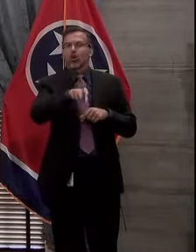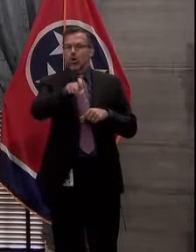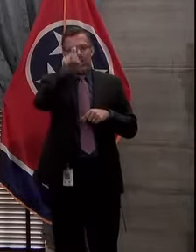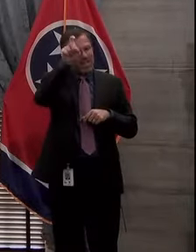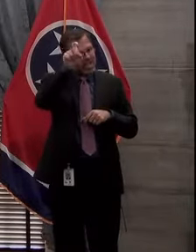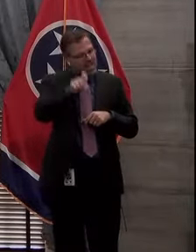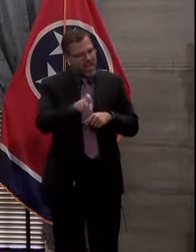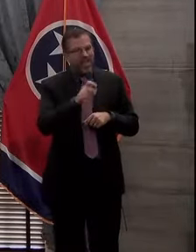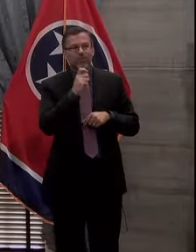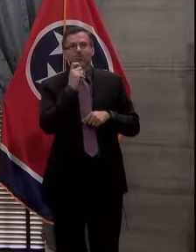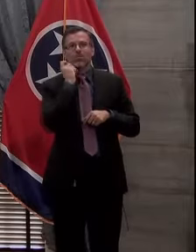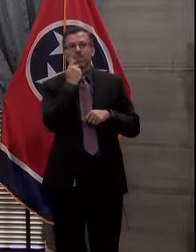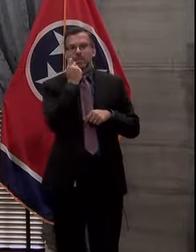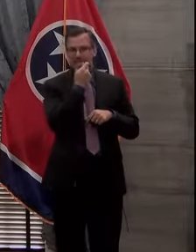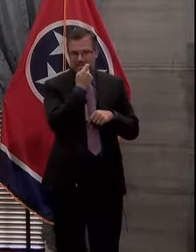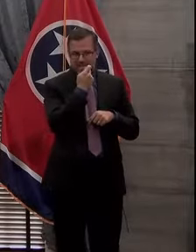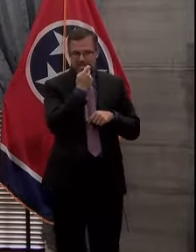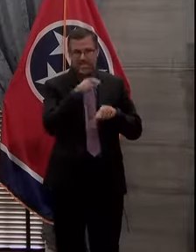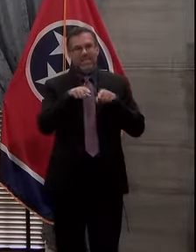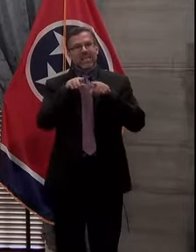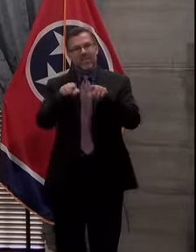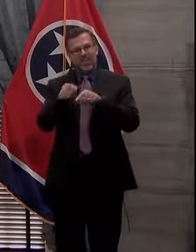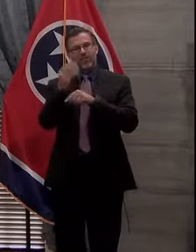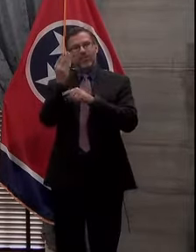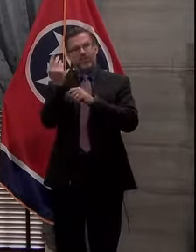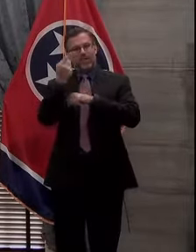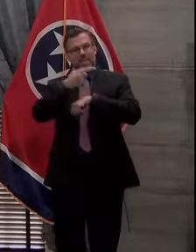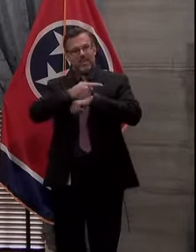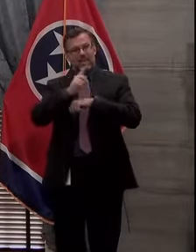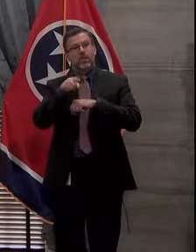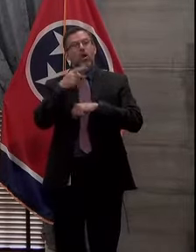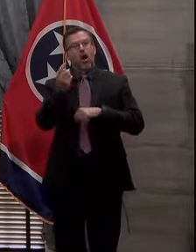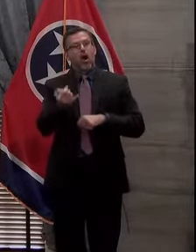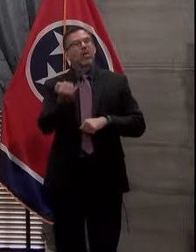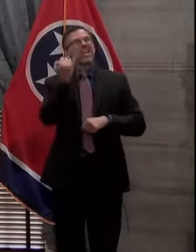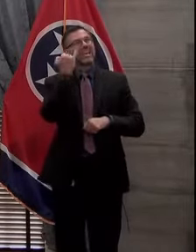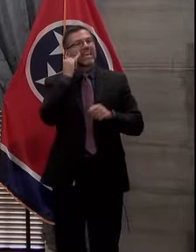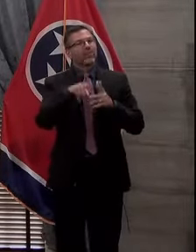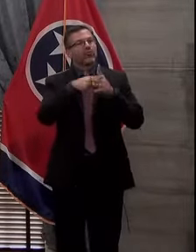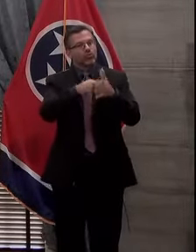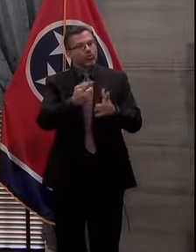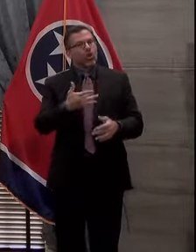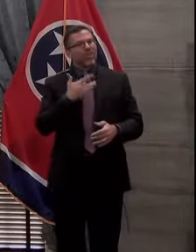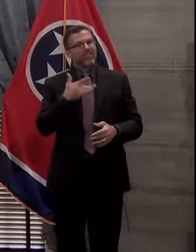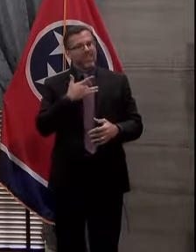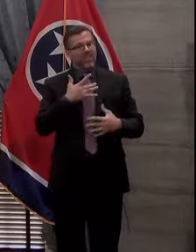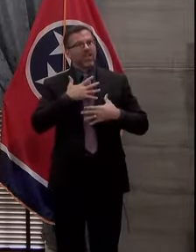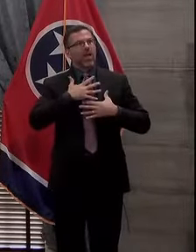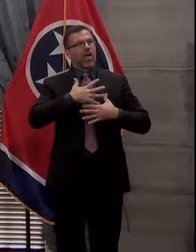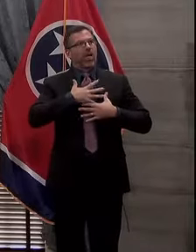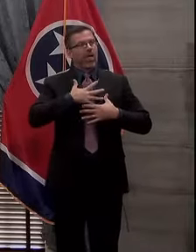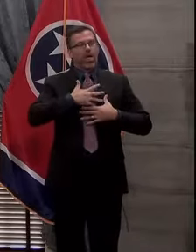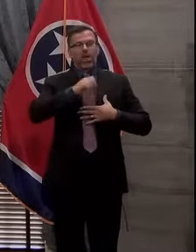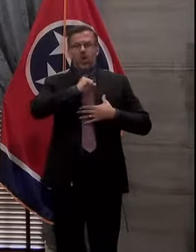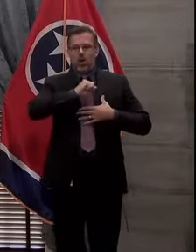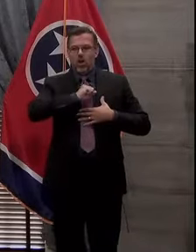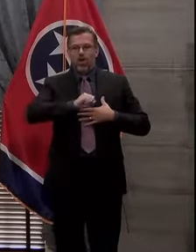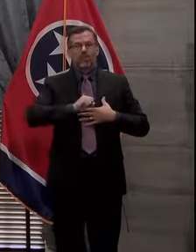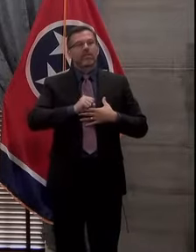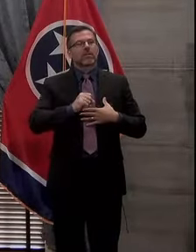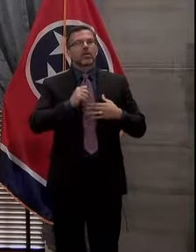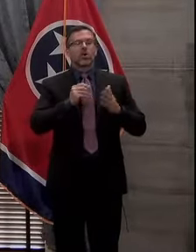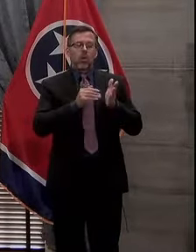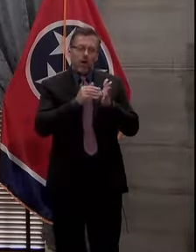tested during that time unless you develop symptoms. We hear it a lot, and it's a normal and natural